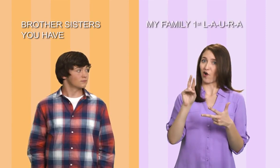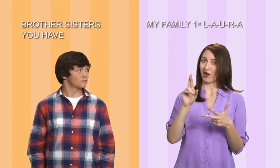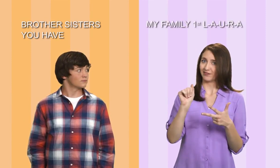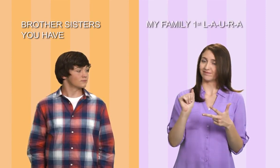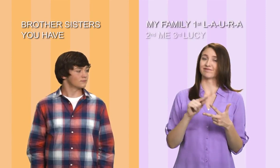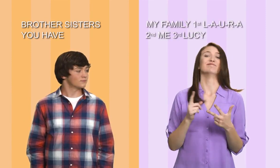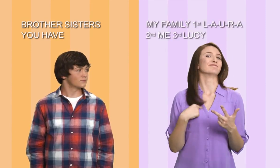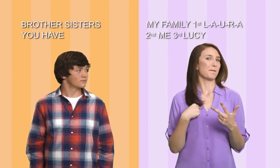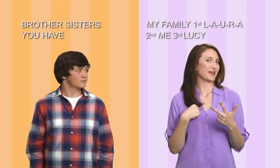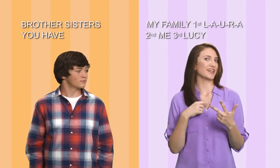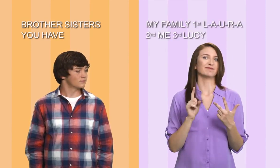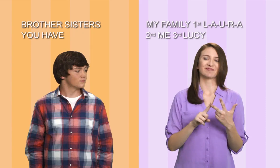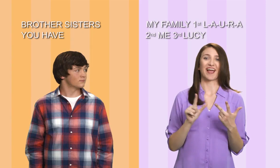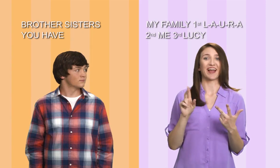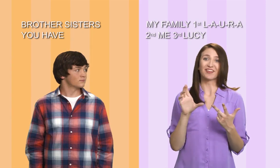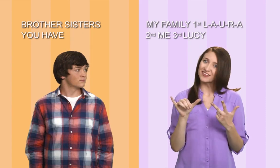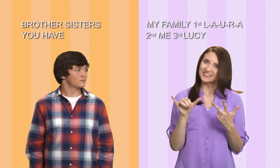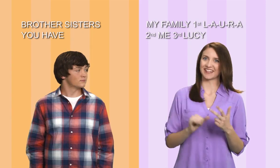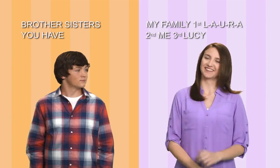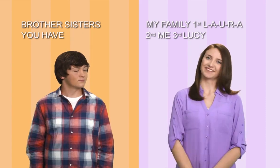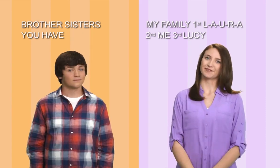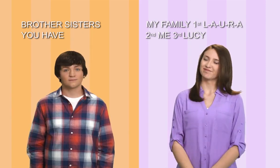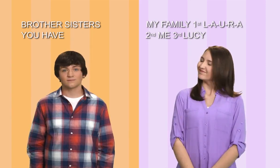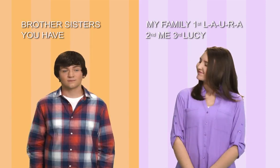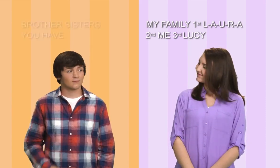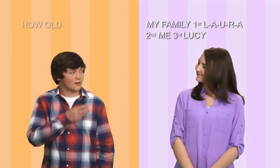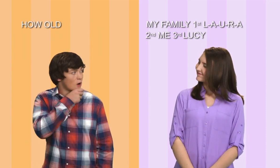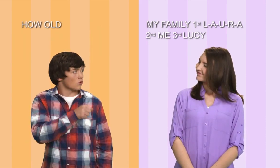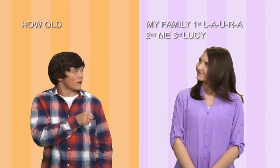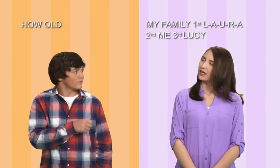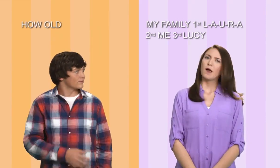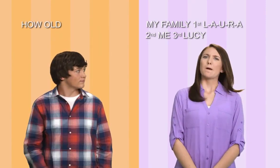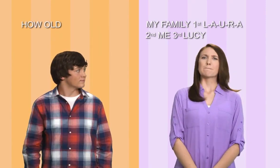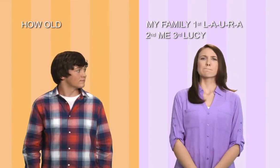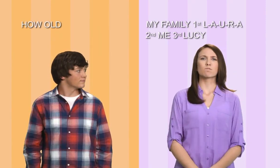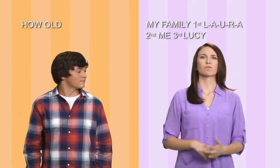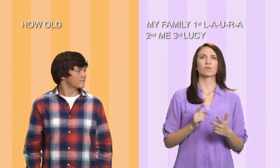Laura, me, and Lucy. How old?